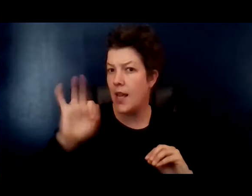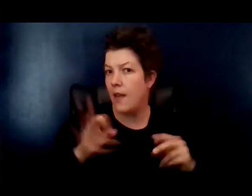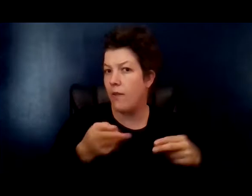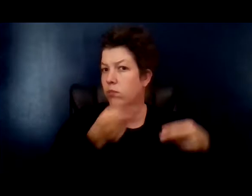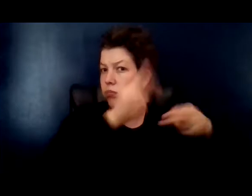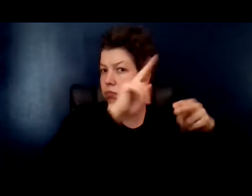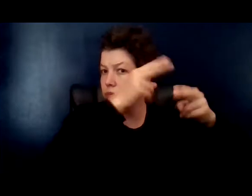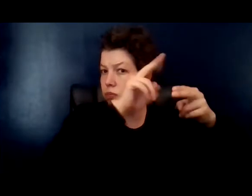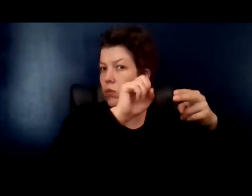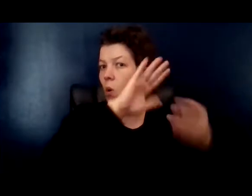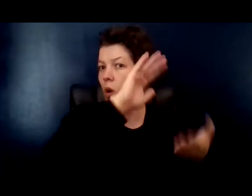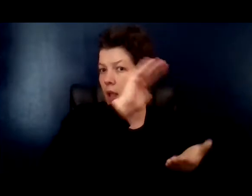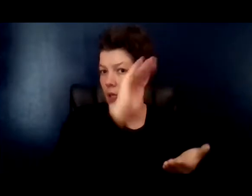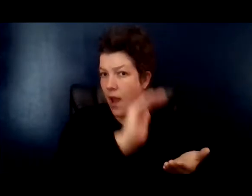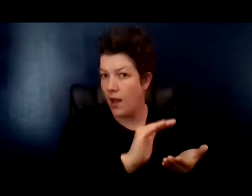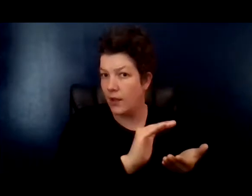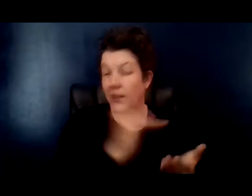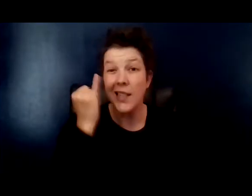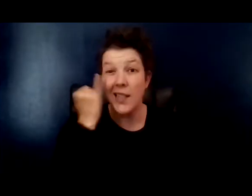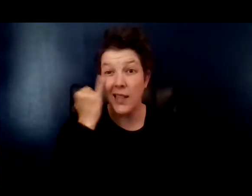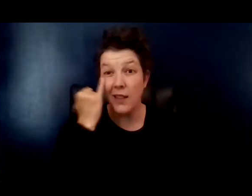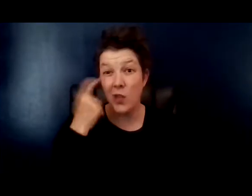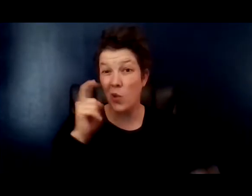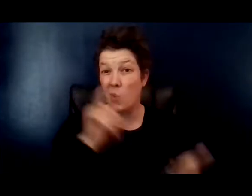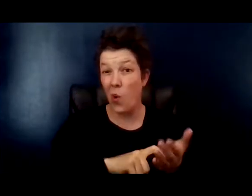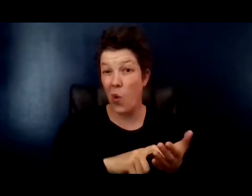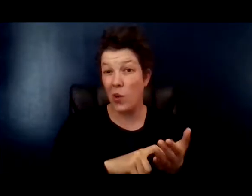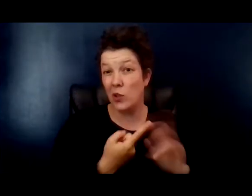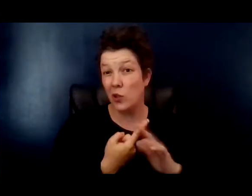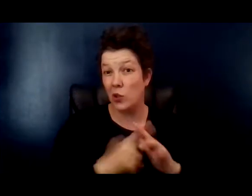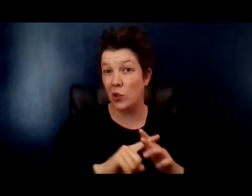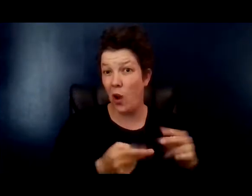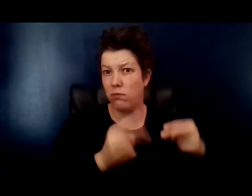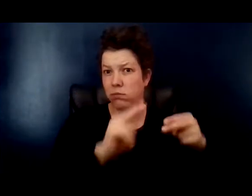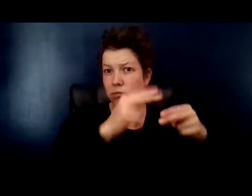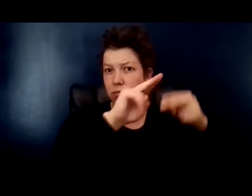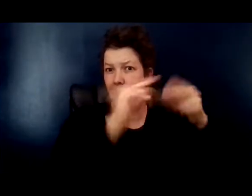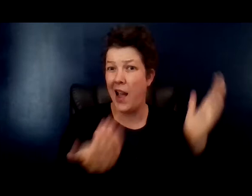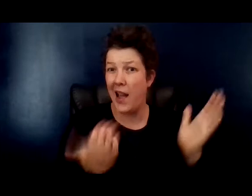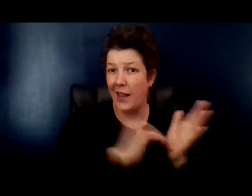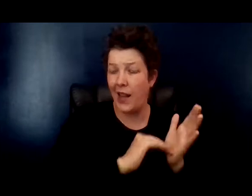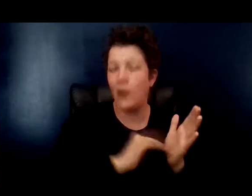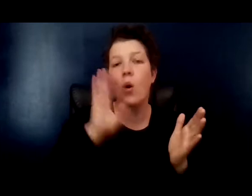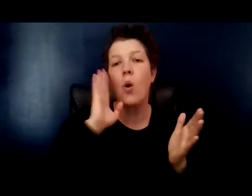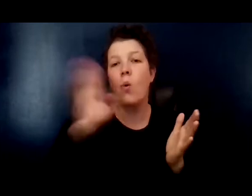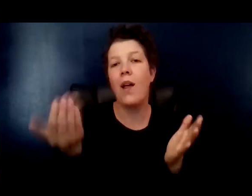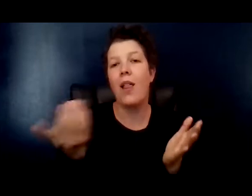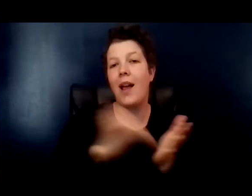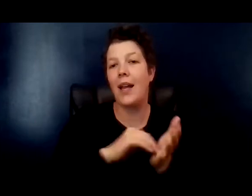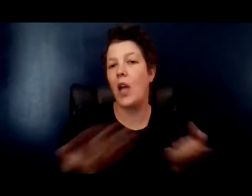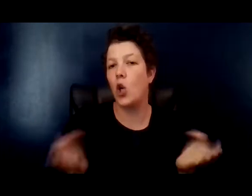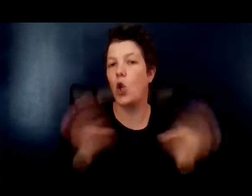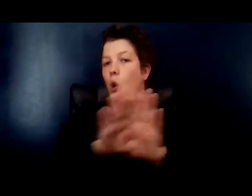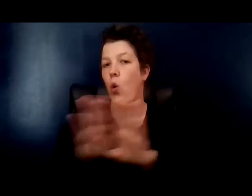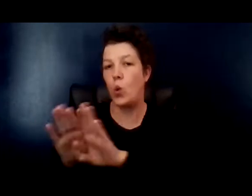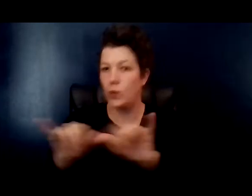if we start to see a significant reversal, then we will reconsider our decision. In closing, please allow me to thank